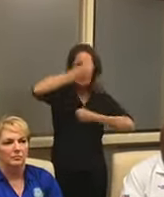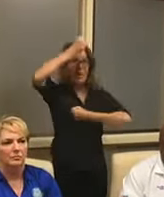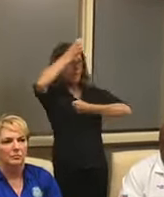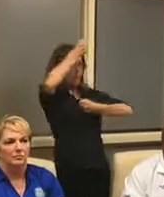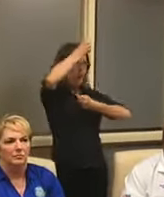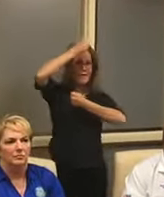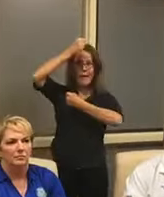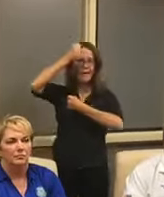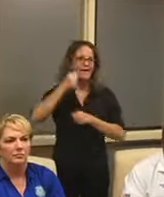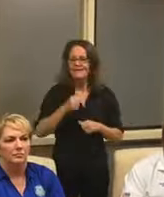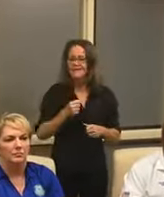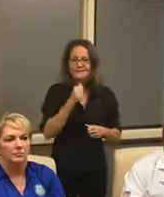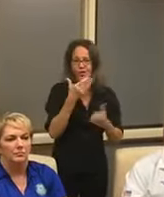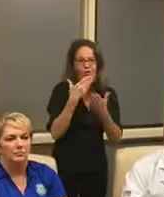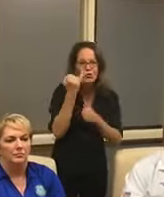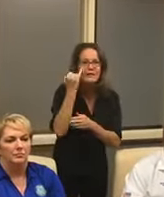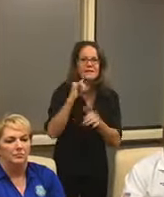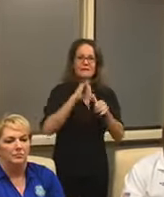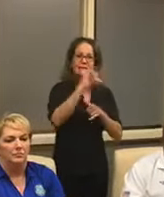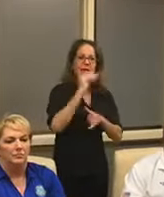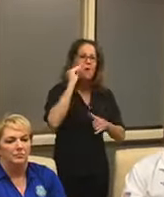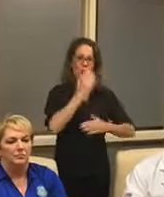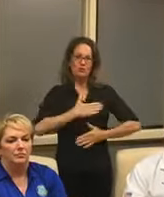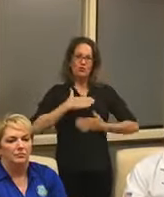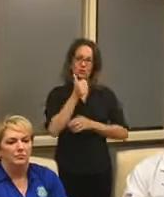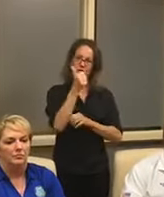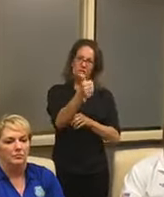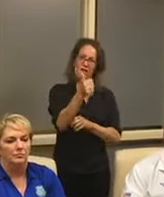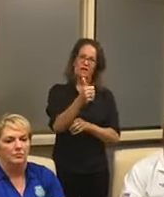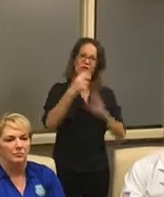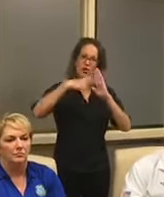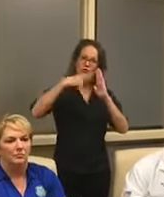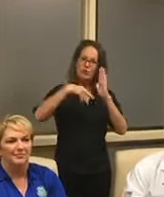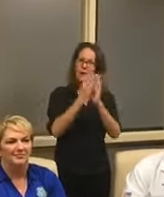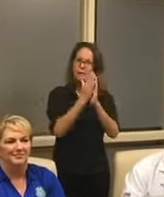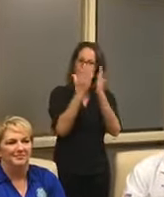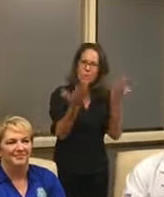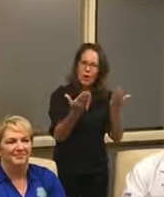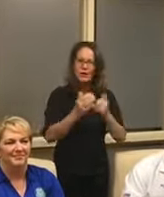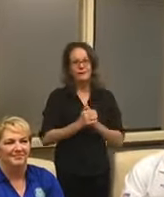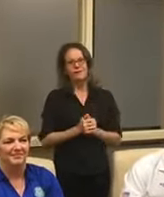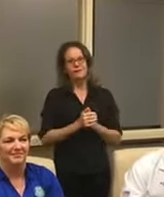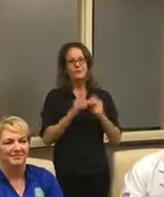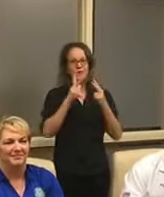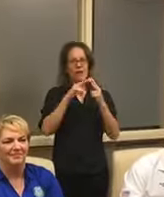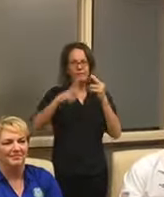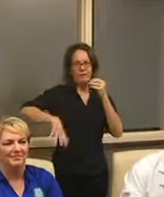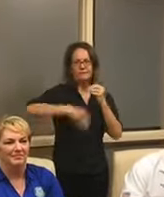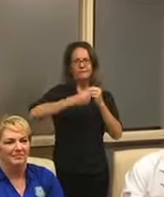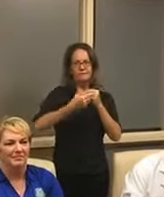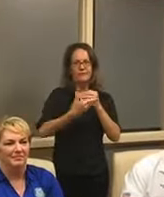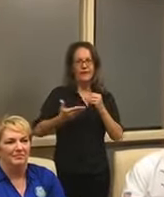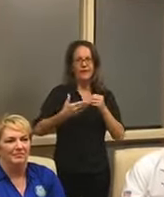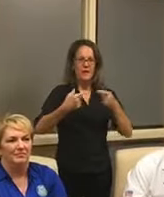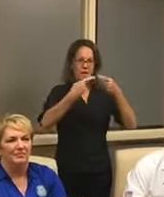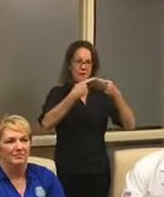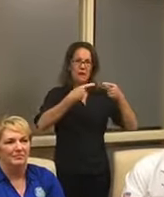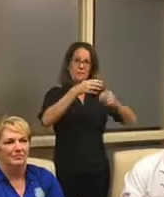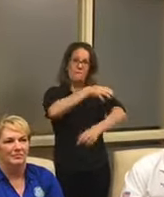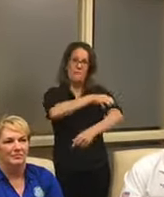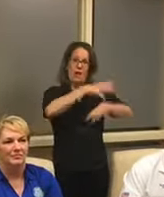not a good idea. So stay home, enjoy yourself, and read a book. A couple of other things. Since we're losing power all over the